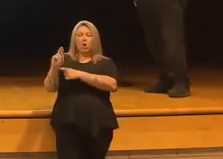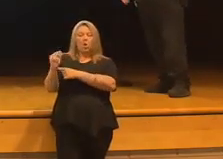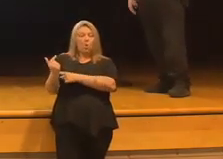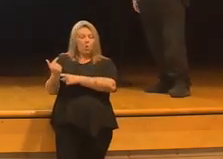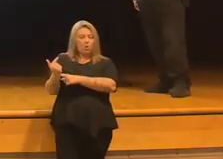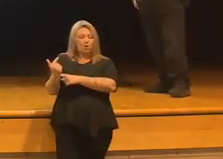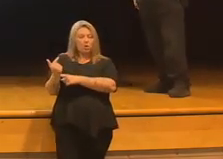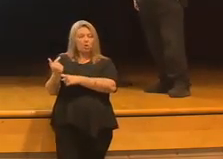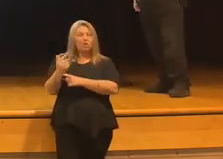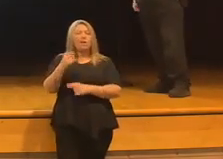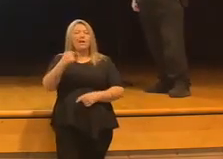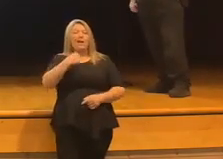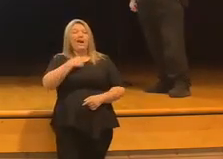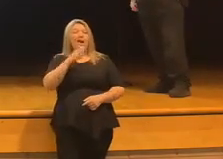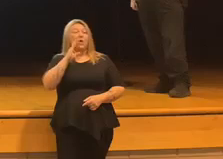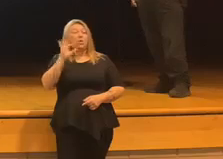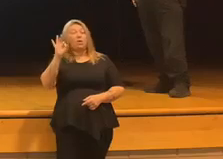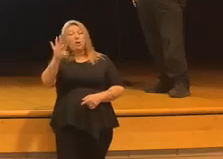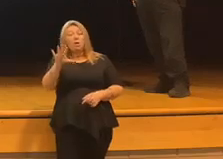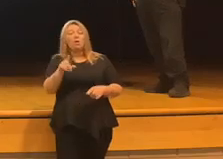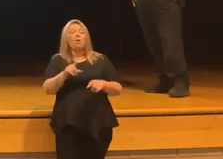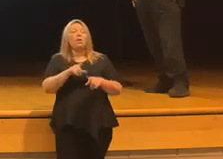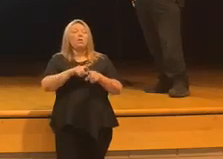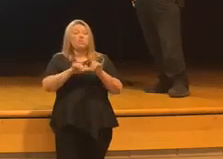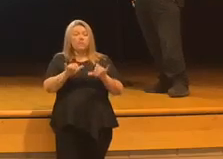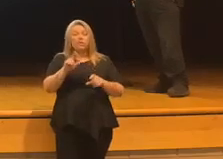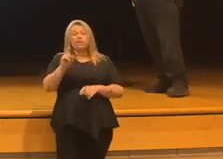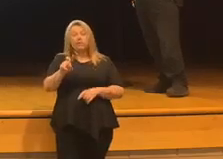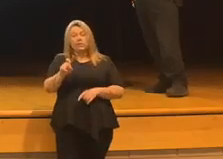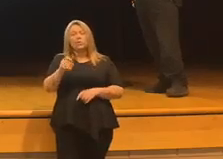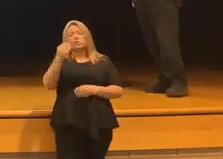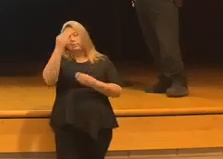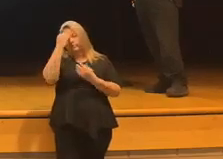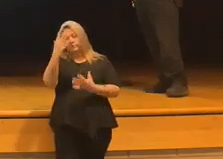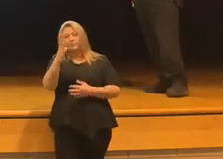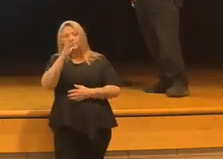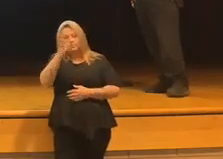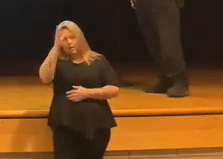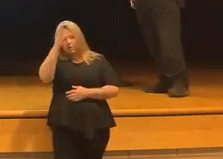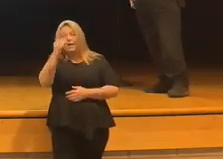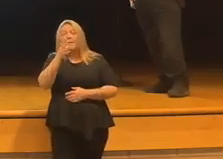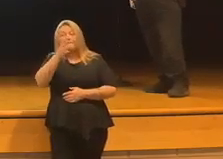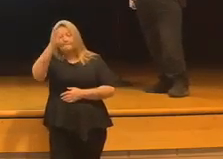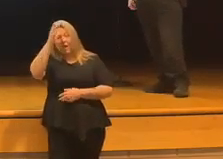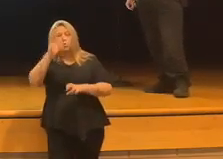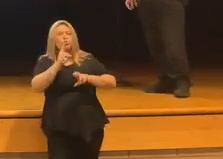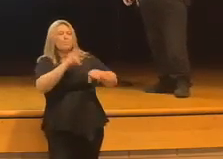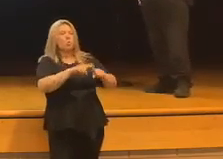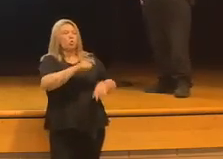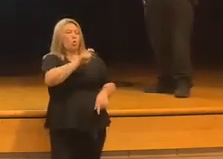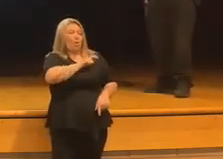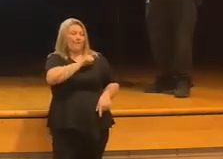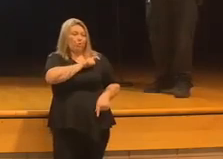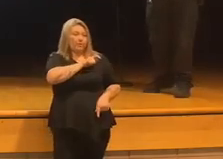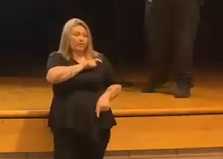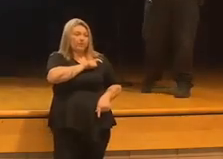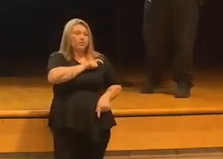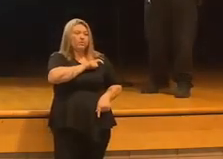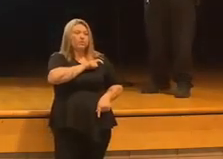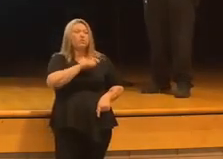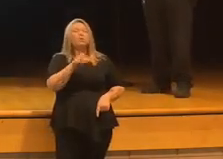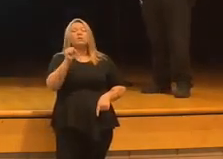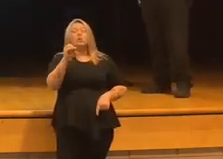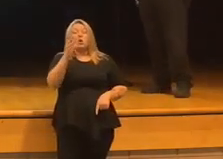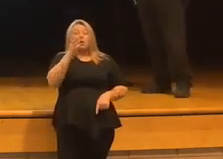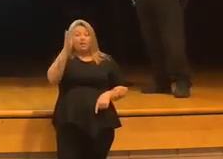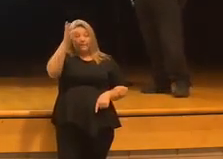and then I would add that report to your parents and get your parents to report to law enforcement. But remember, parents, if you got a